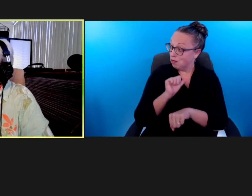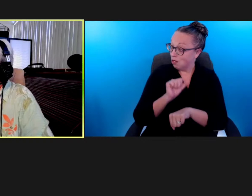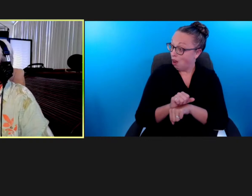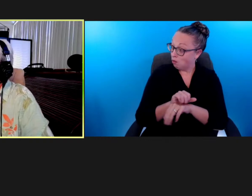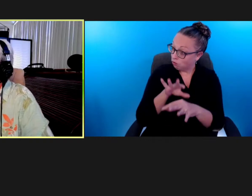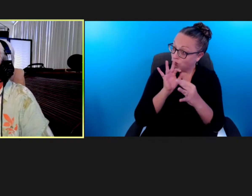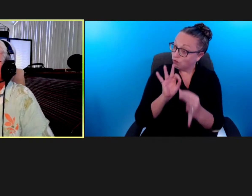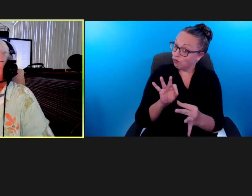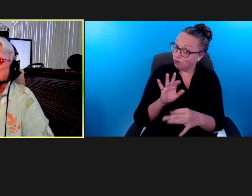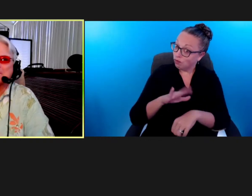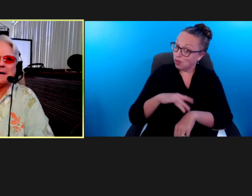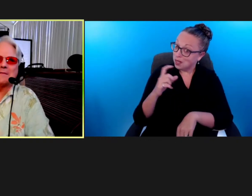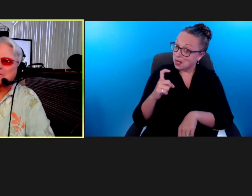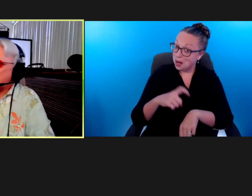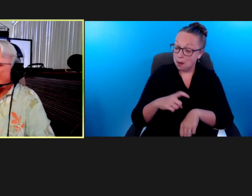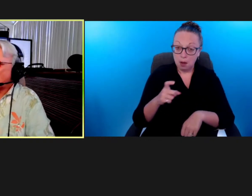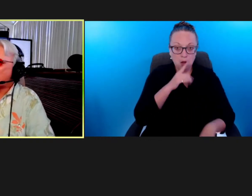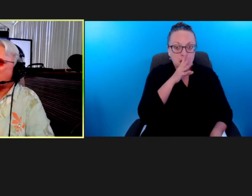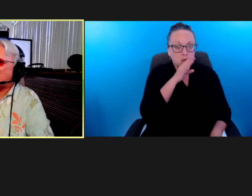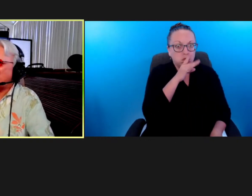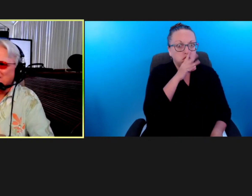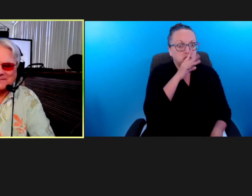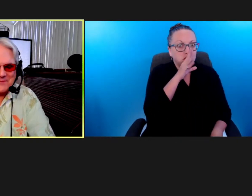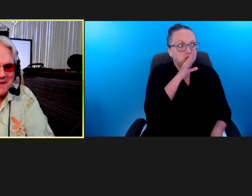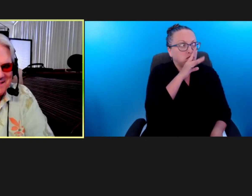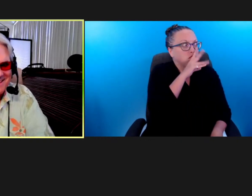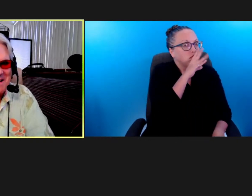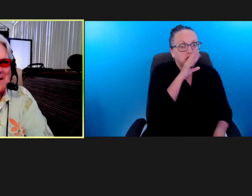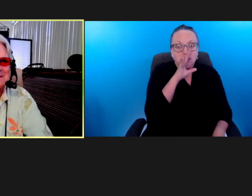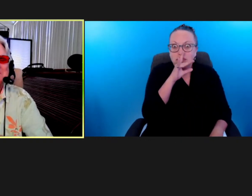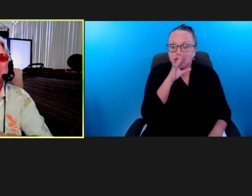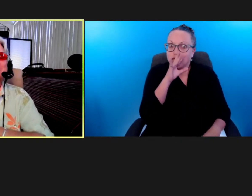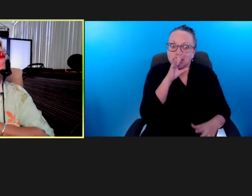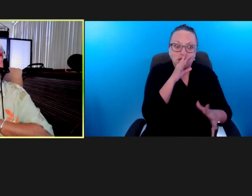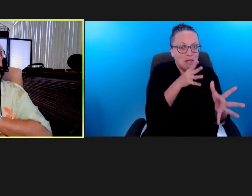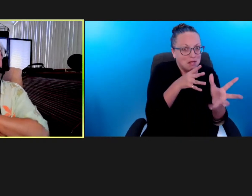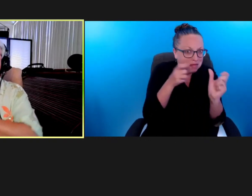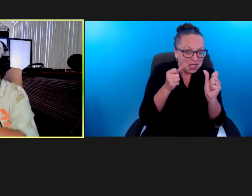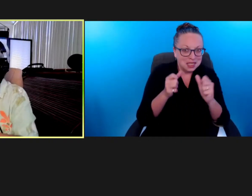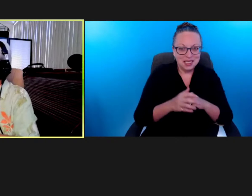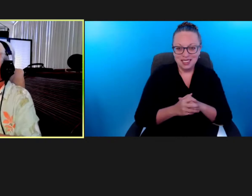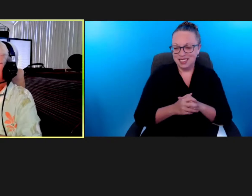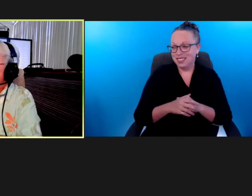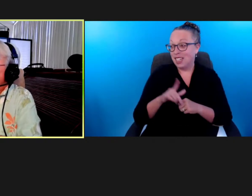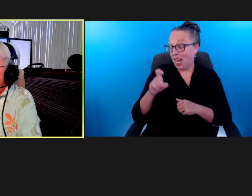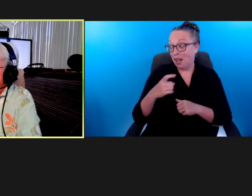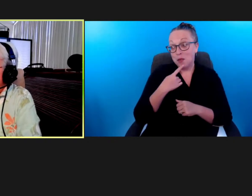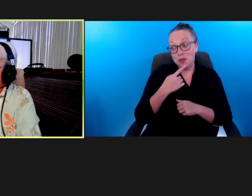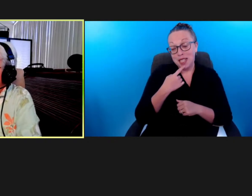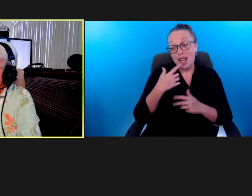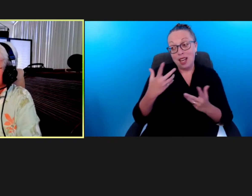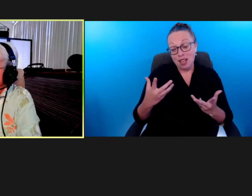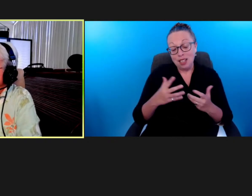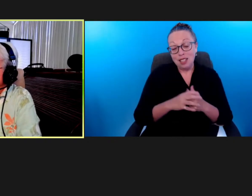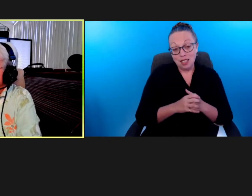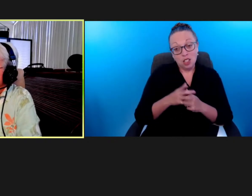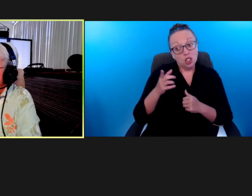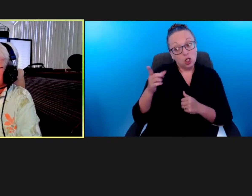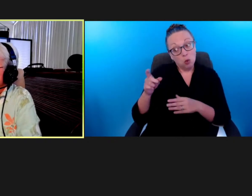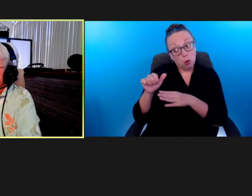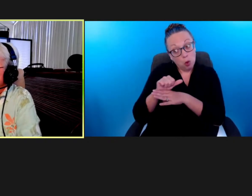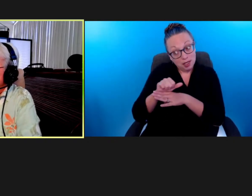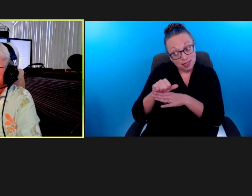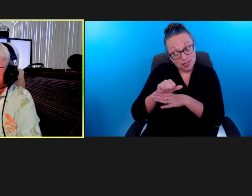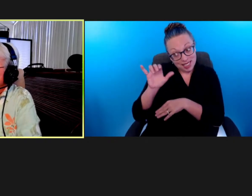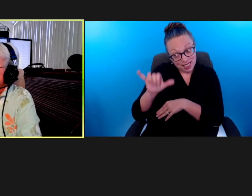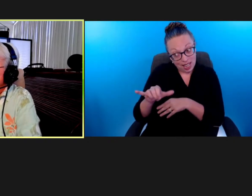on time. My motor mouth was, yeah. And I have to say, you were practicing that